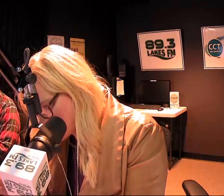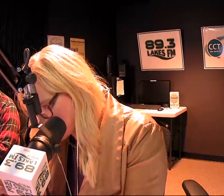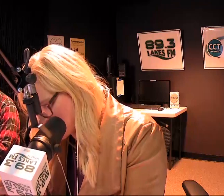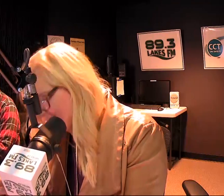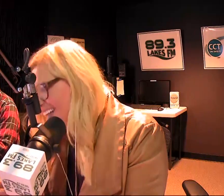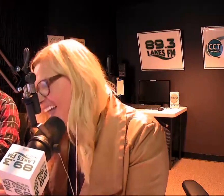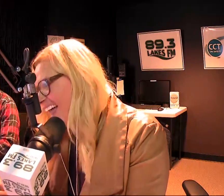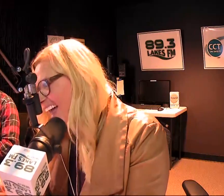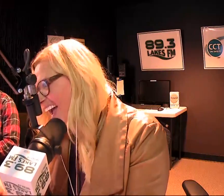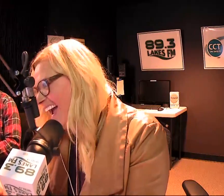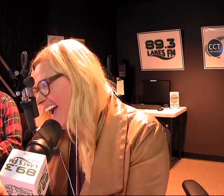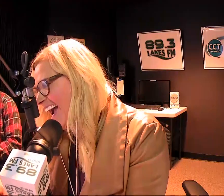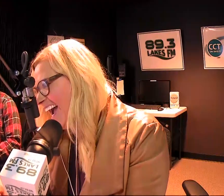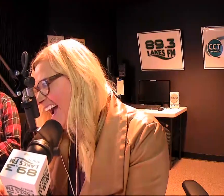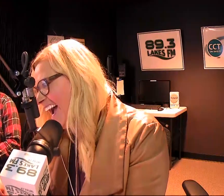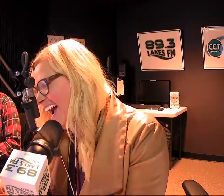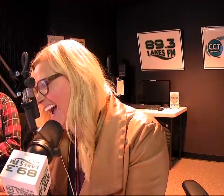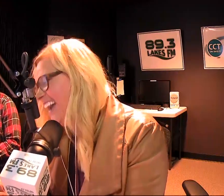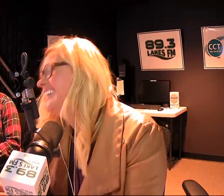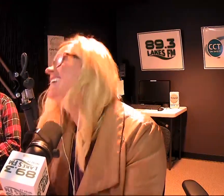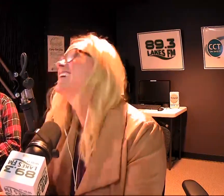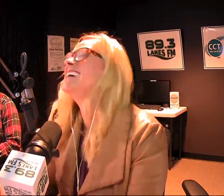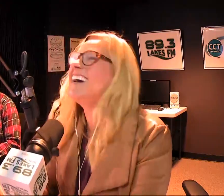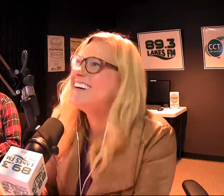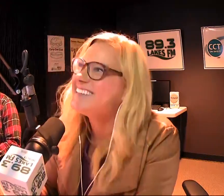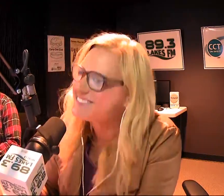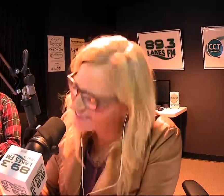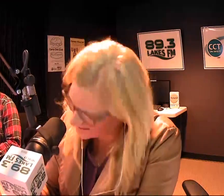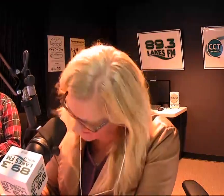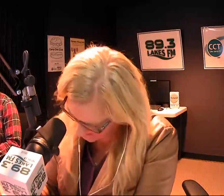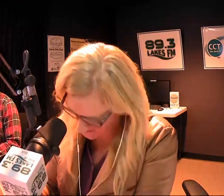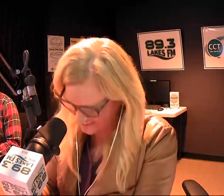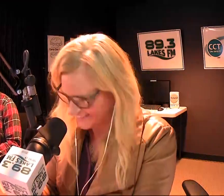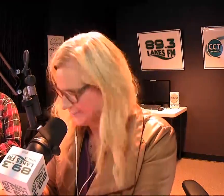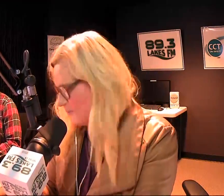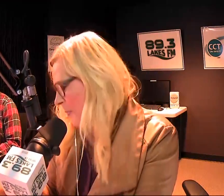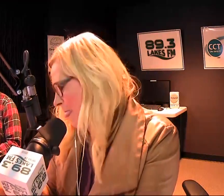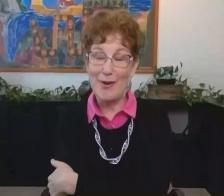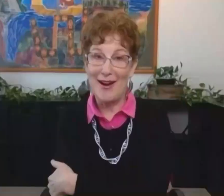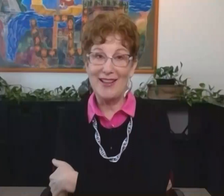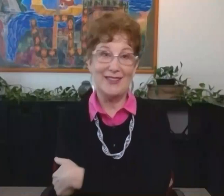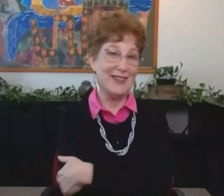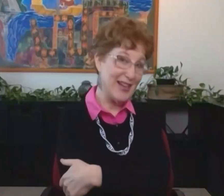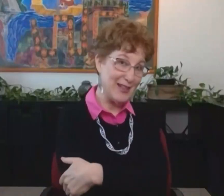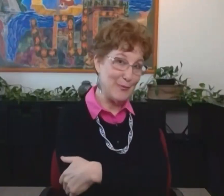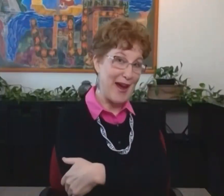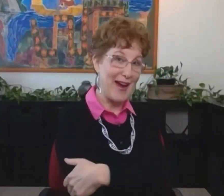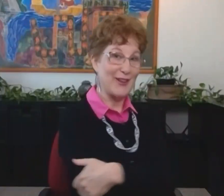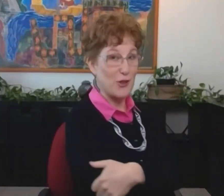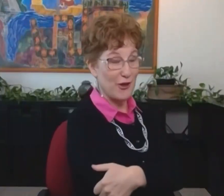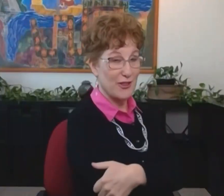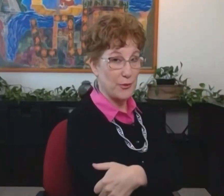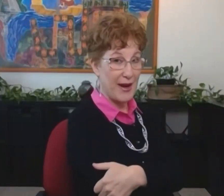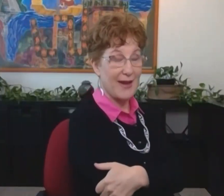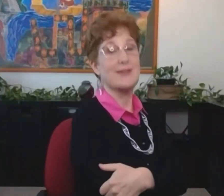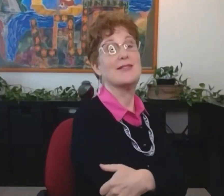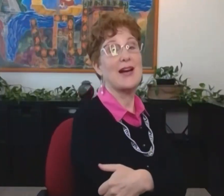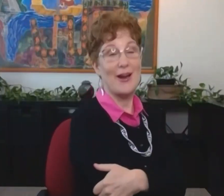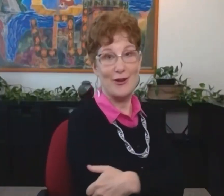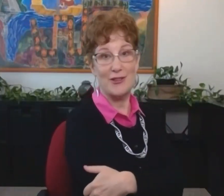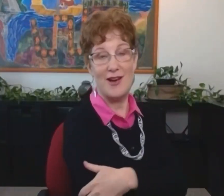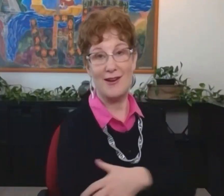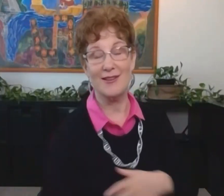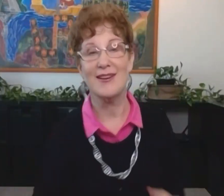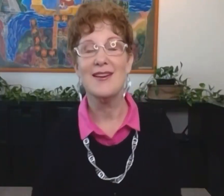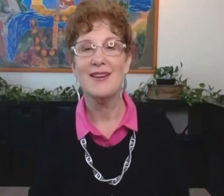about 30 seconds. might have read your body language anyway. You might, you might have closed your body, leaned back, turned away